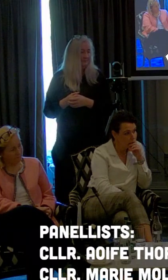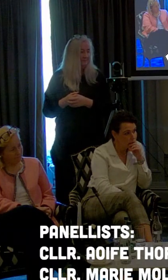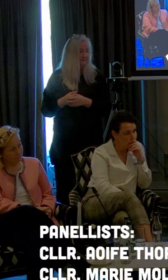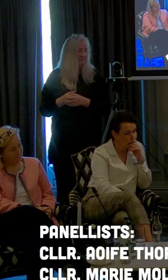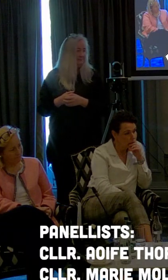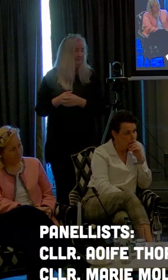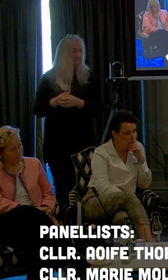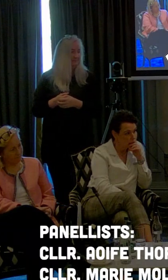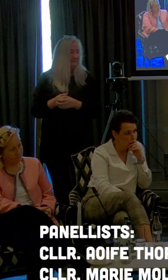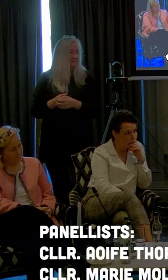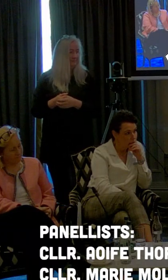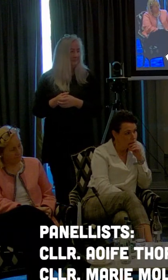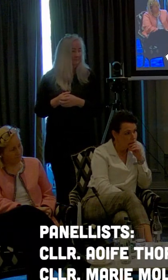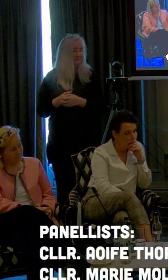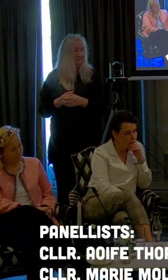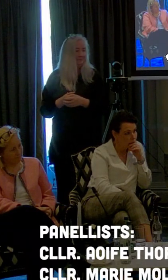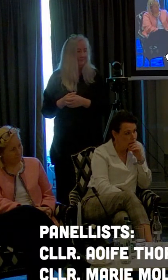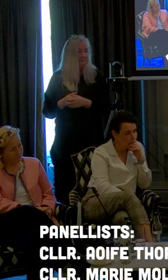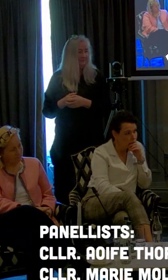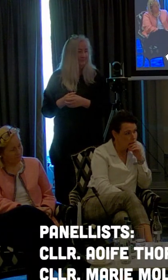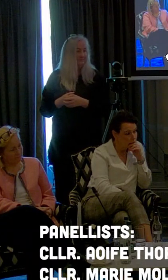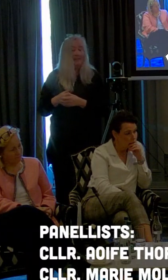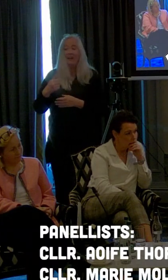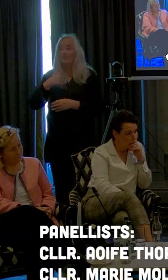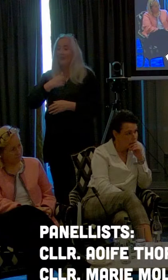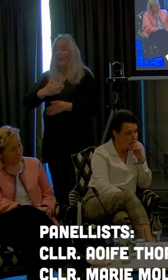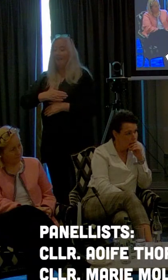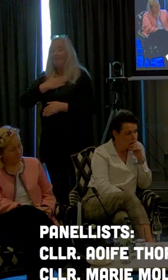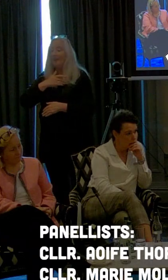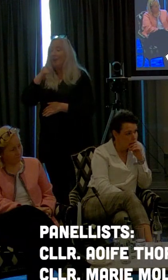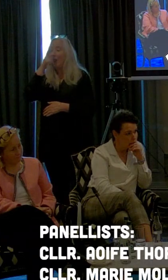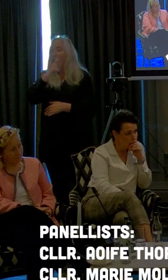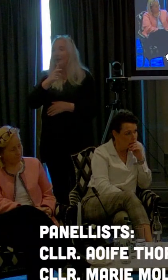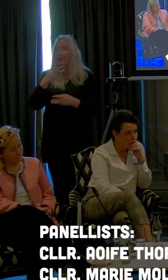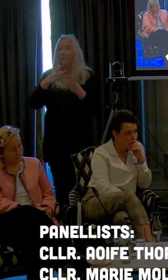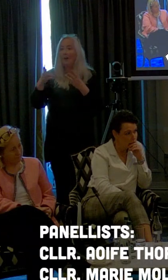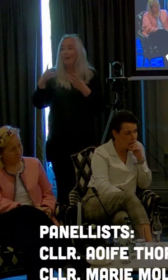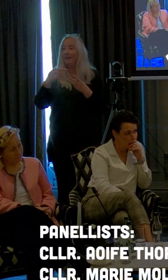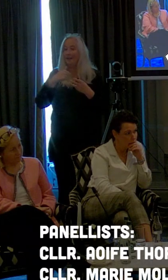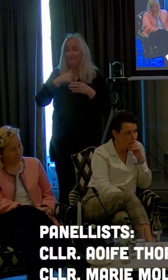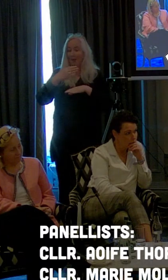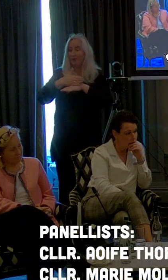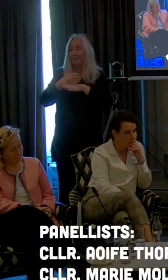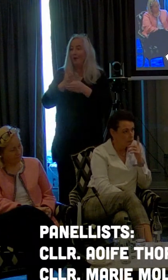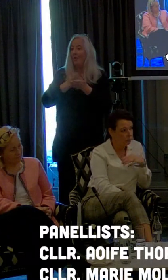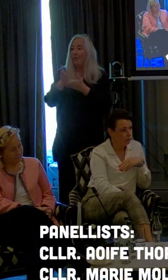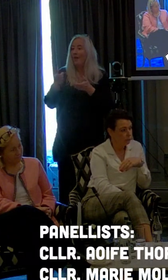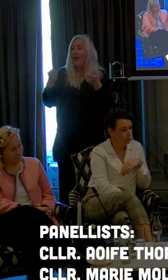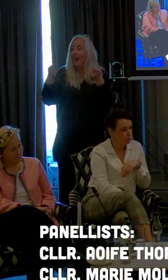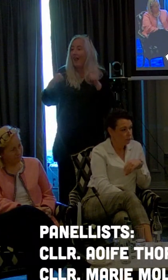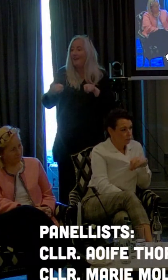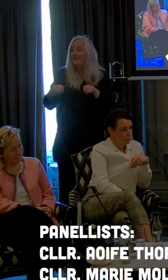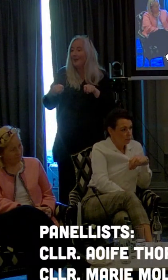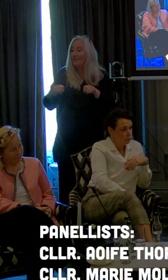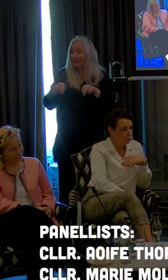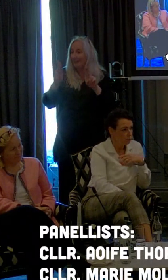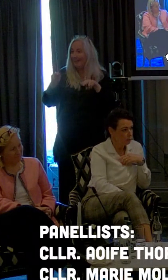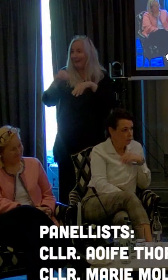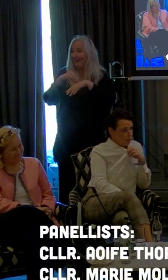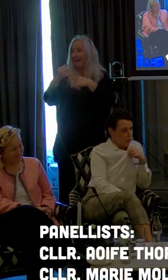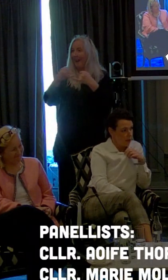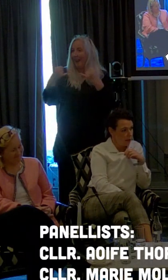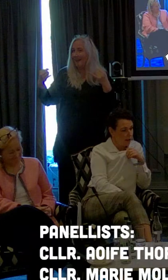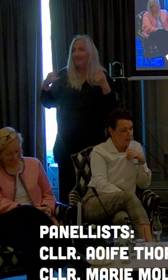that some form of decentralisation. I'm very lucky that when I came in, so did lockdown. So part of that thing is hardly nobody knew what I looked